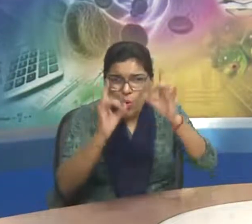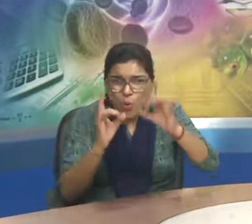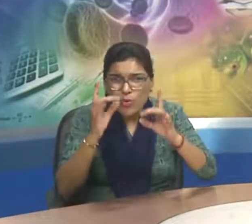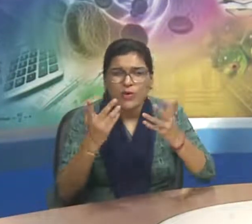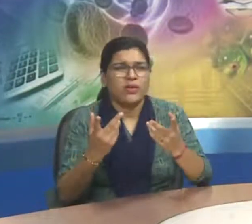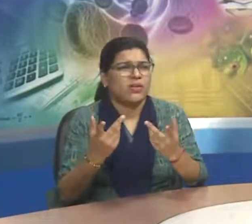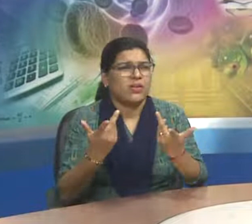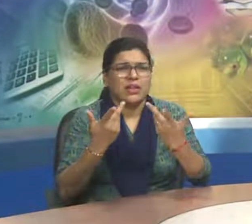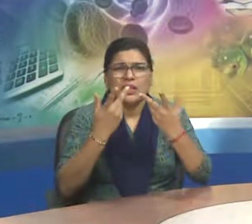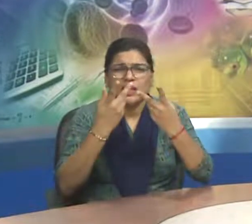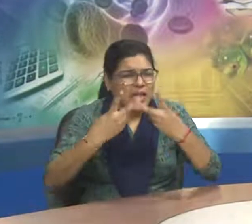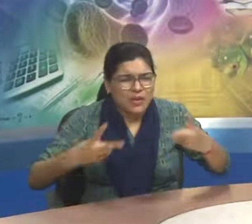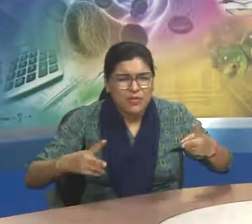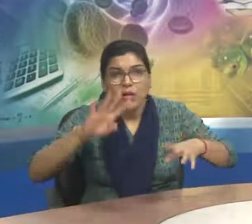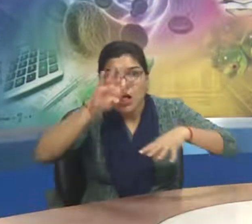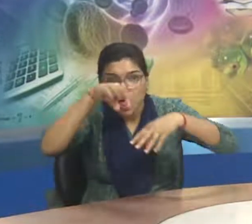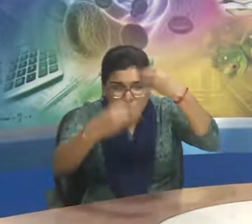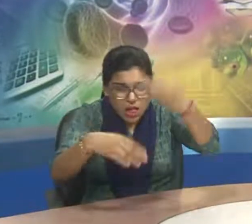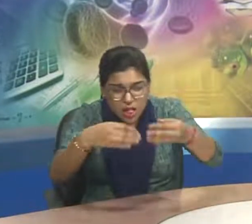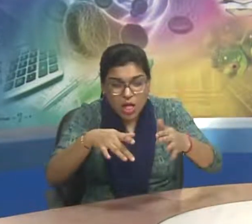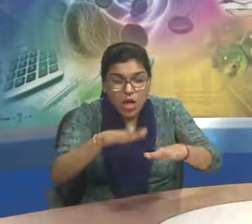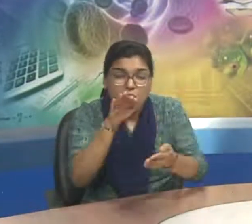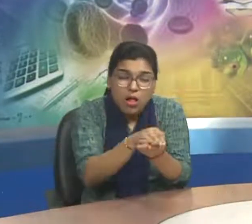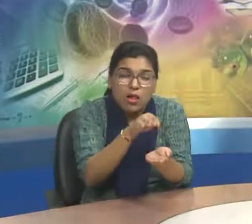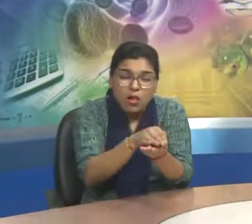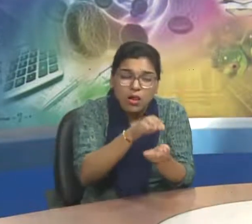is fossil fuels such as coal.